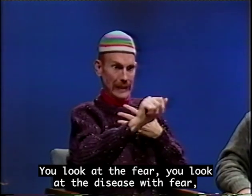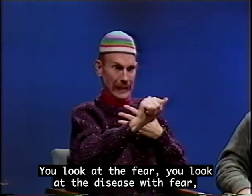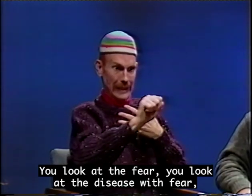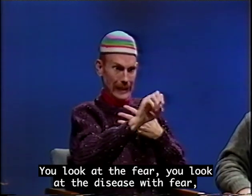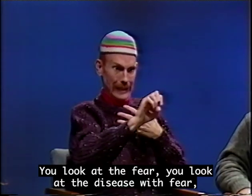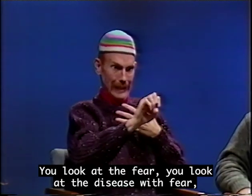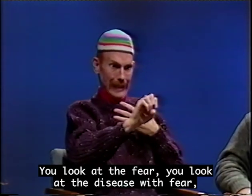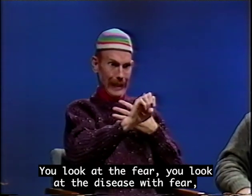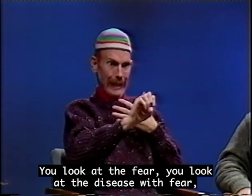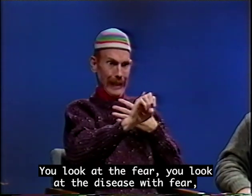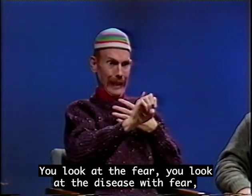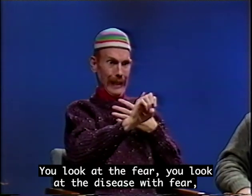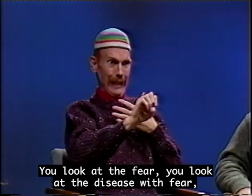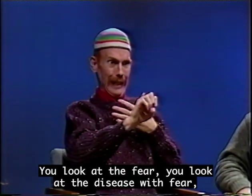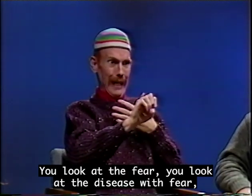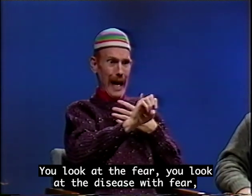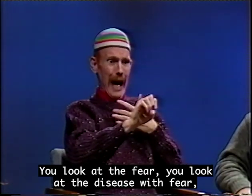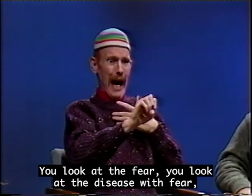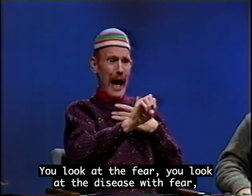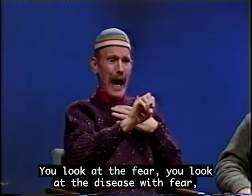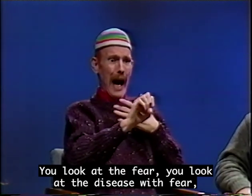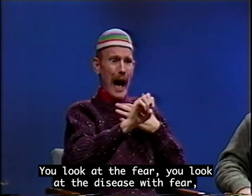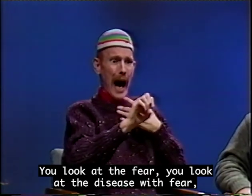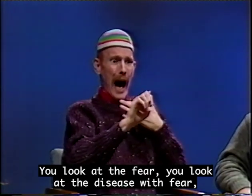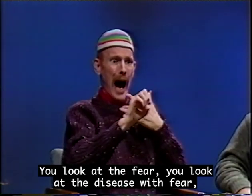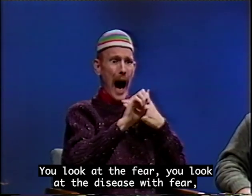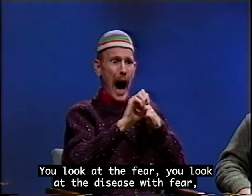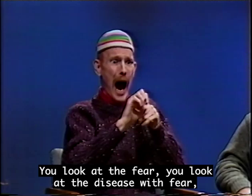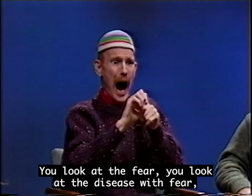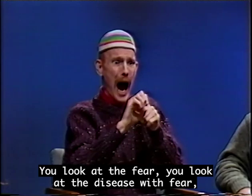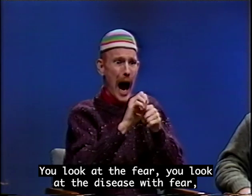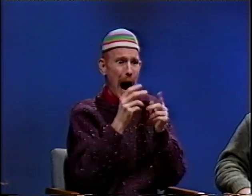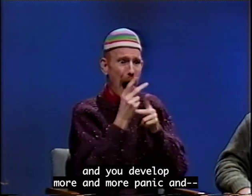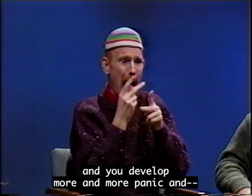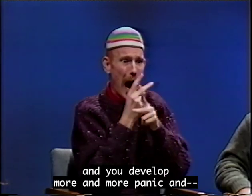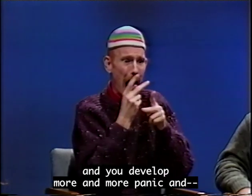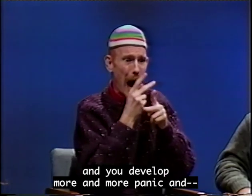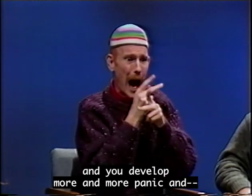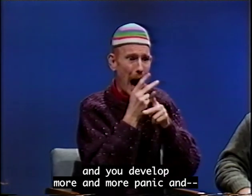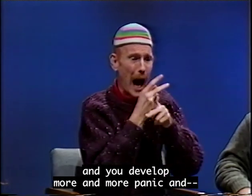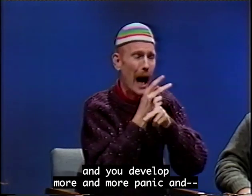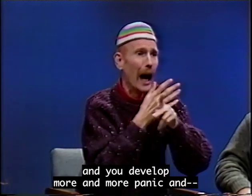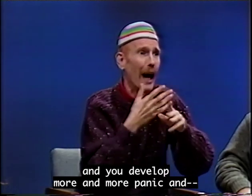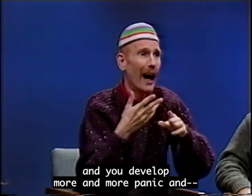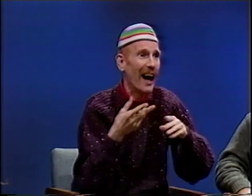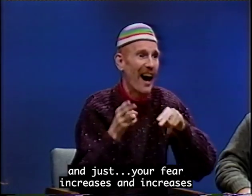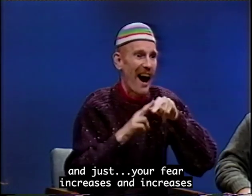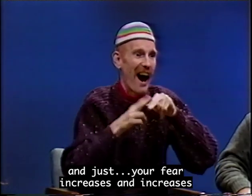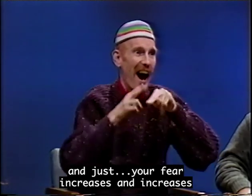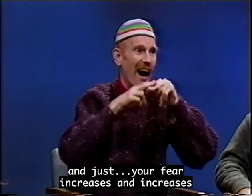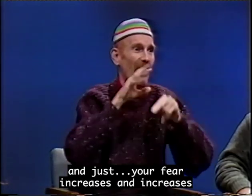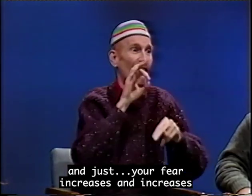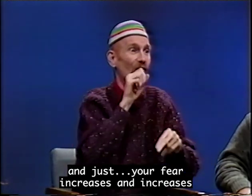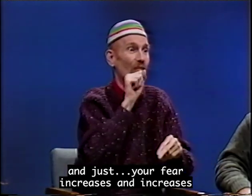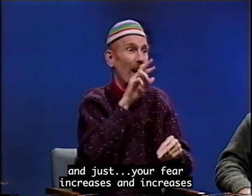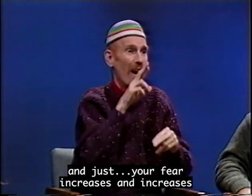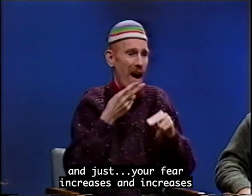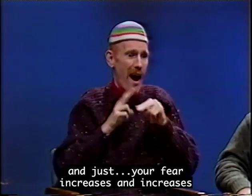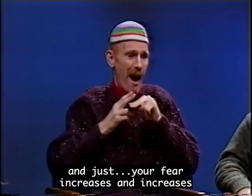fear, you look at the disease with fear, and you develop more and more panic, and just